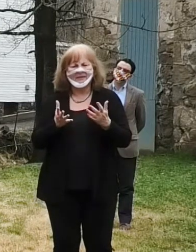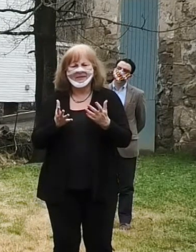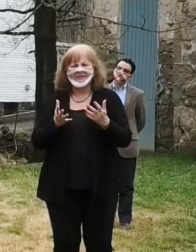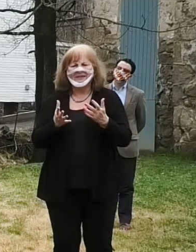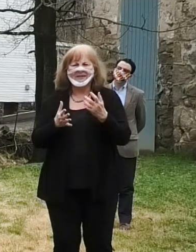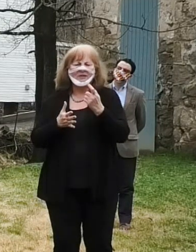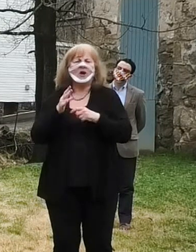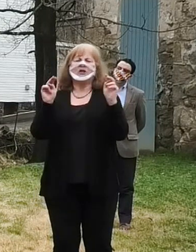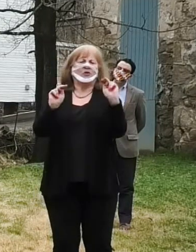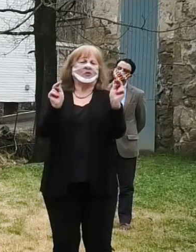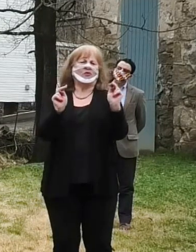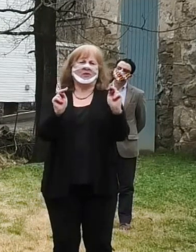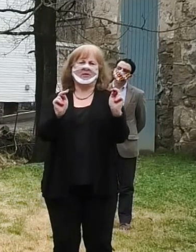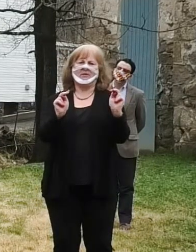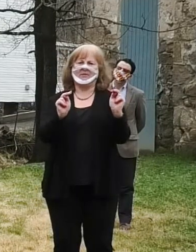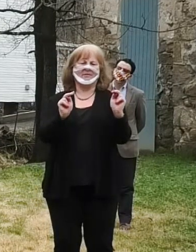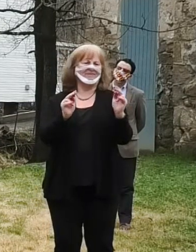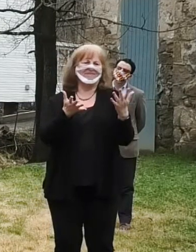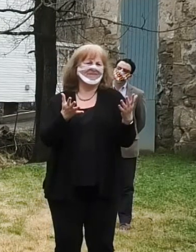cost neutral. They